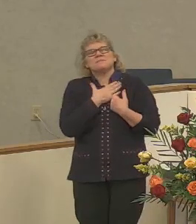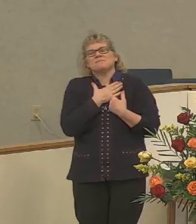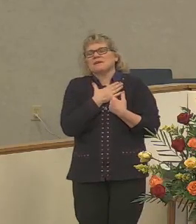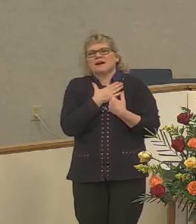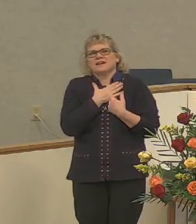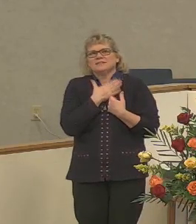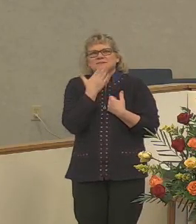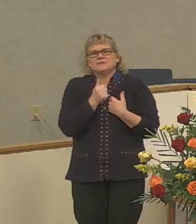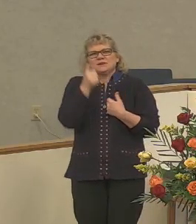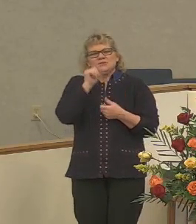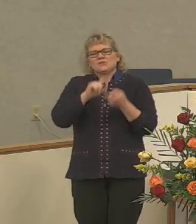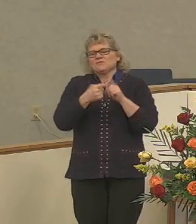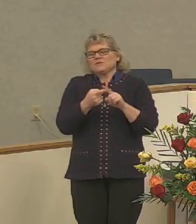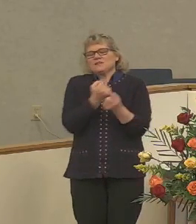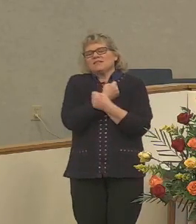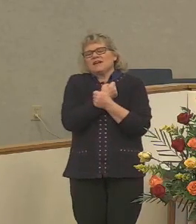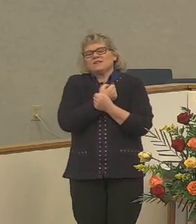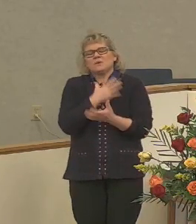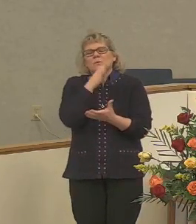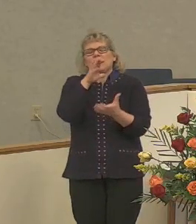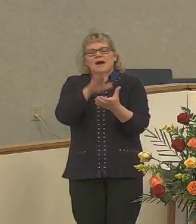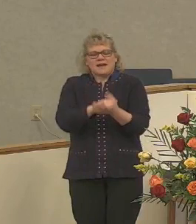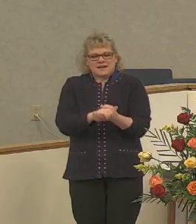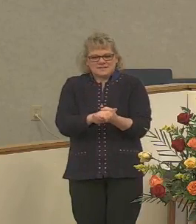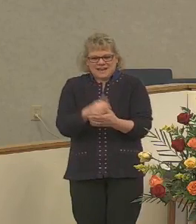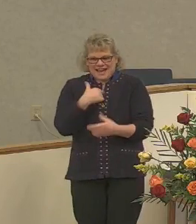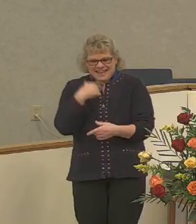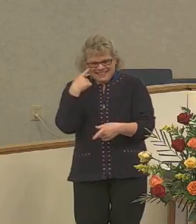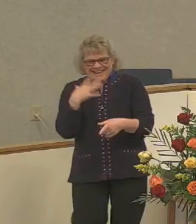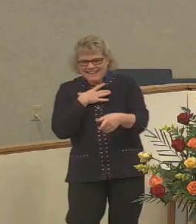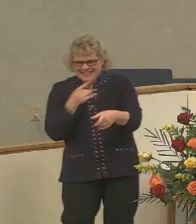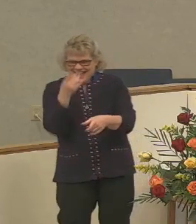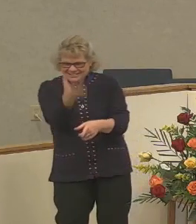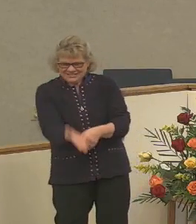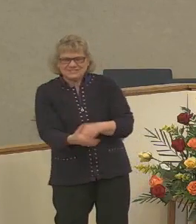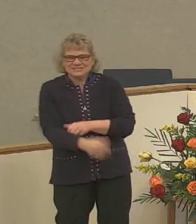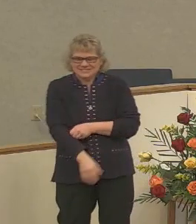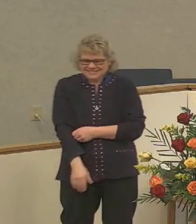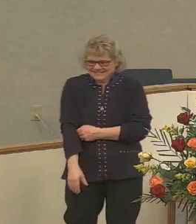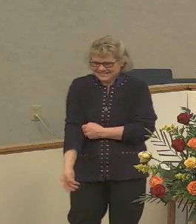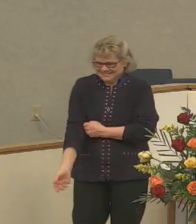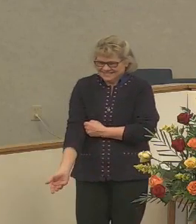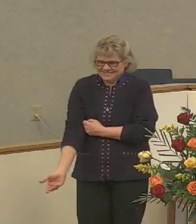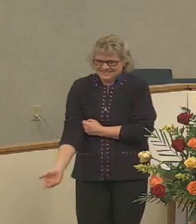darling girlfriend and loving wife. I think he liked you, Mom.